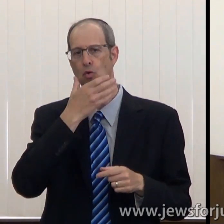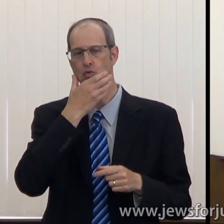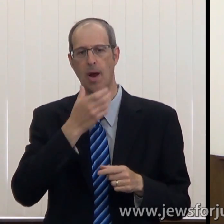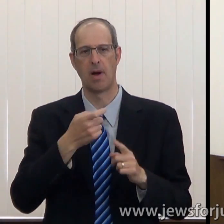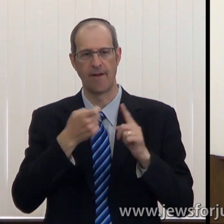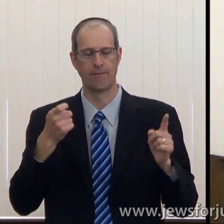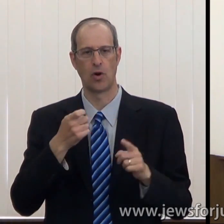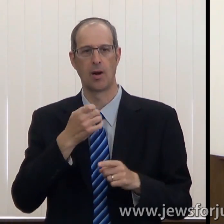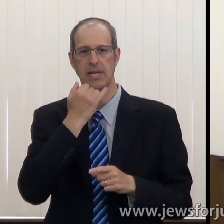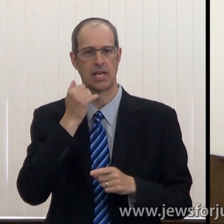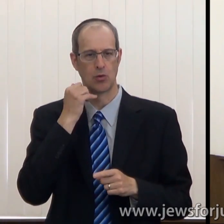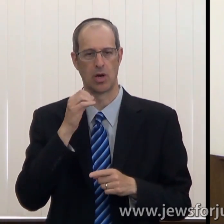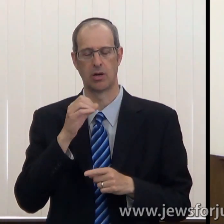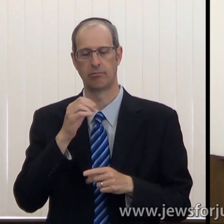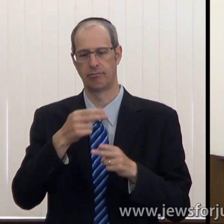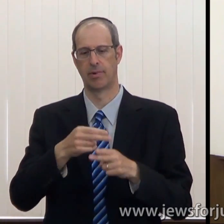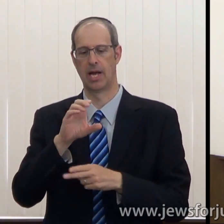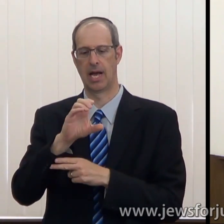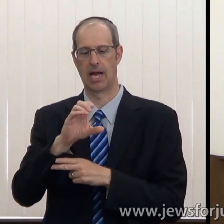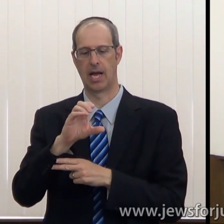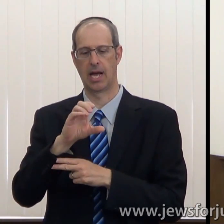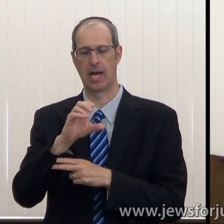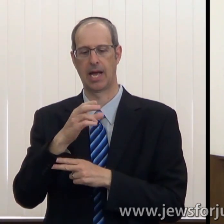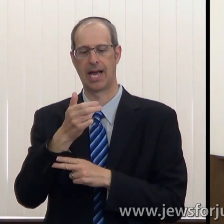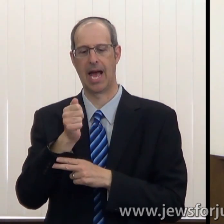the Chazon Ish,